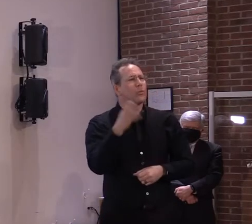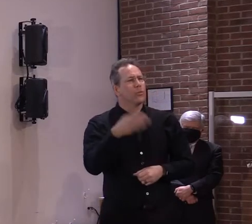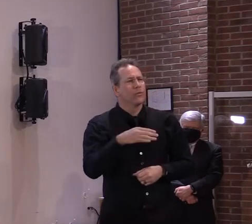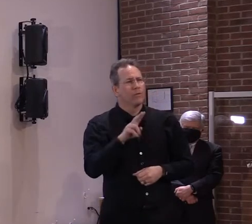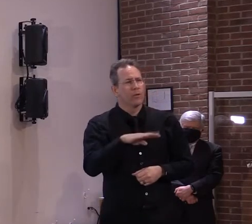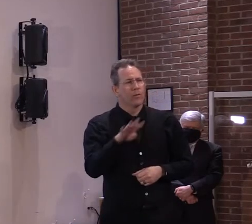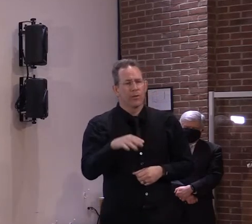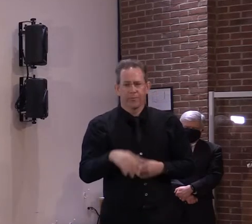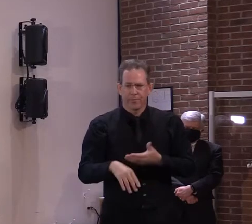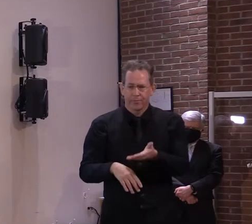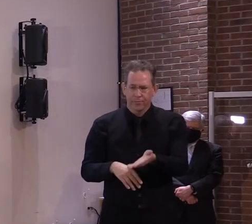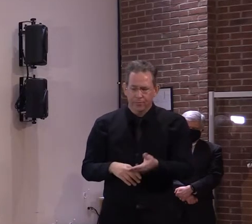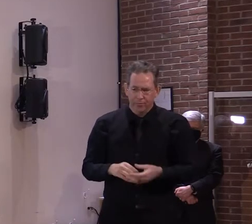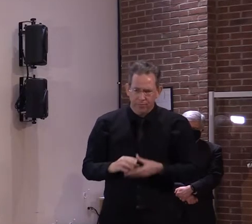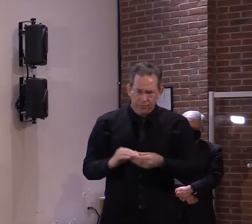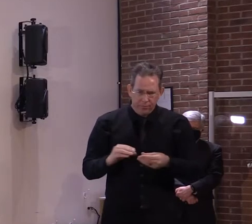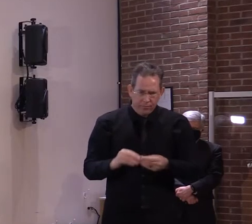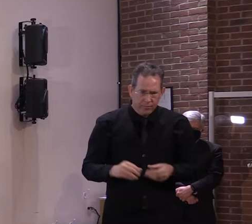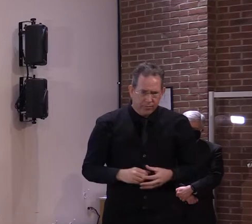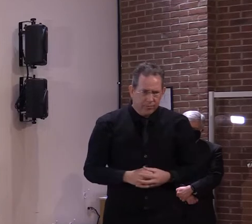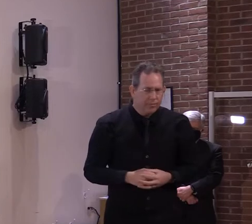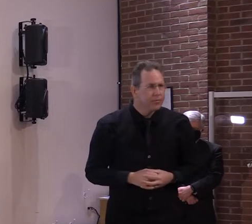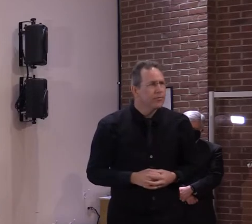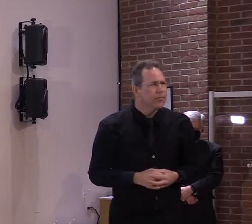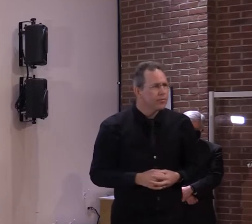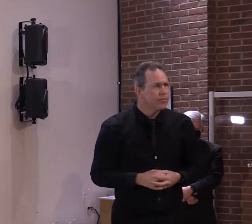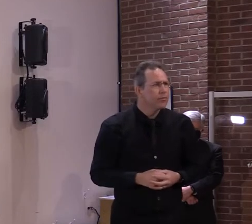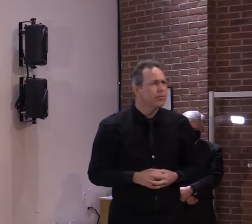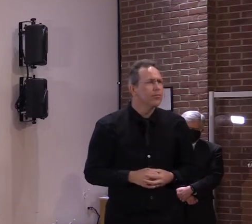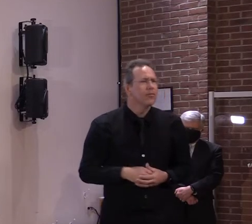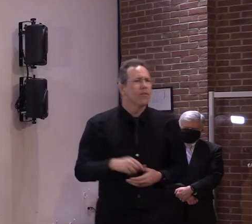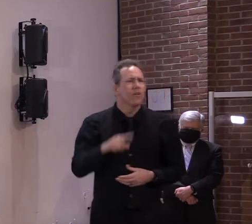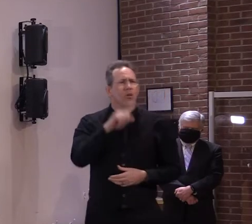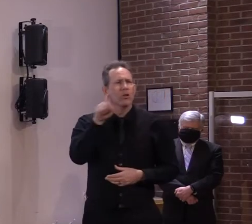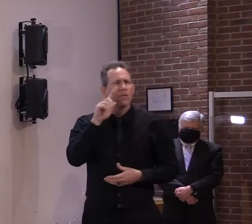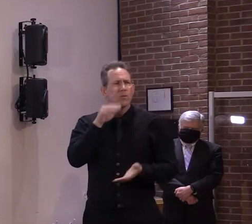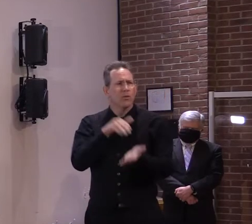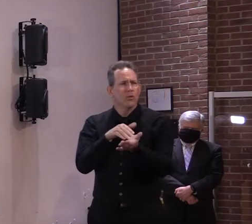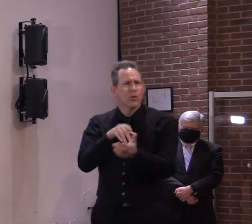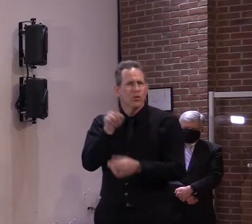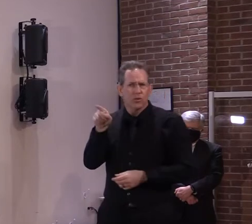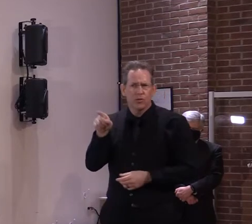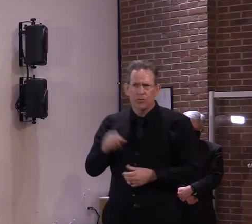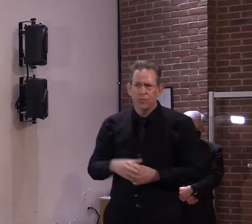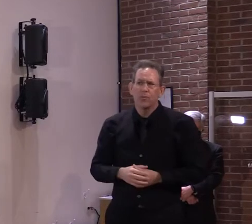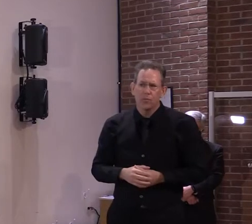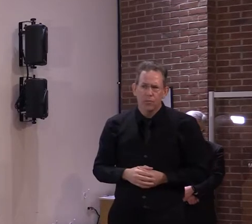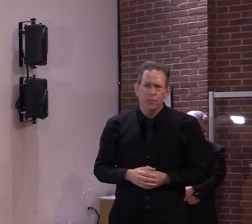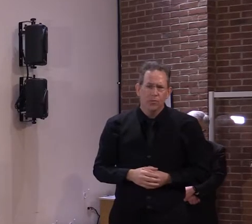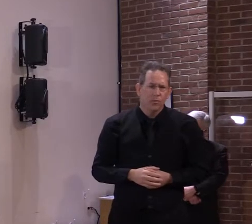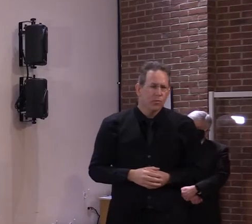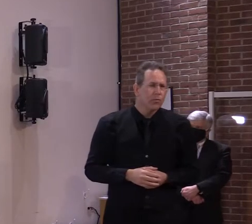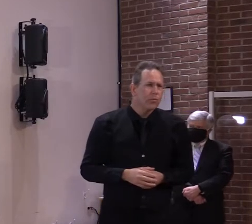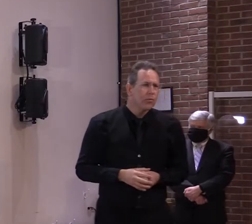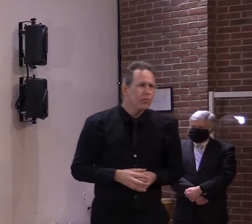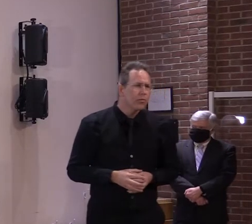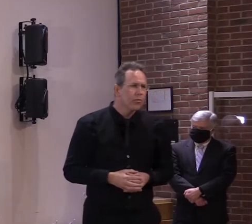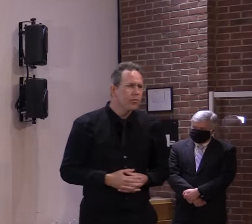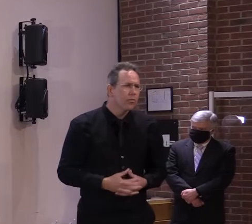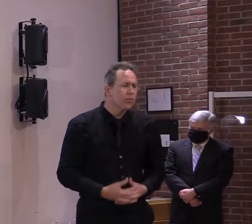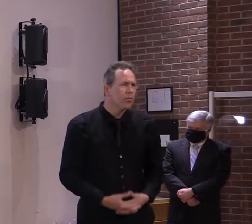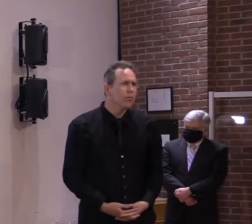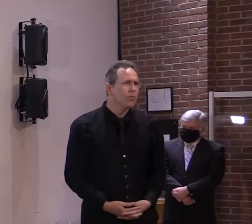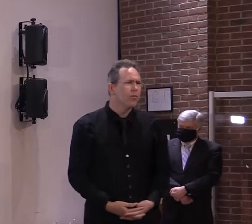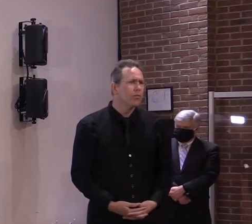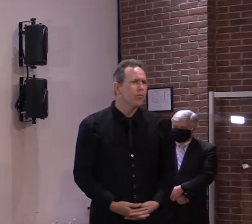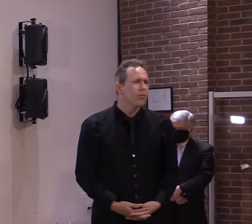22. Yeah, a question for Dr. Levine on something one of my colleagues is working on. Childhood obesity during the first few months of the pandemic started